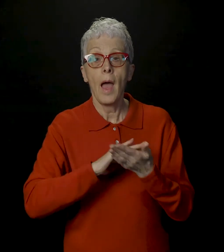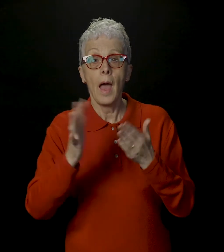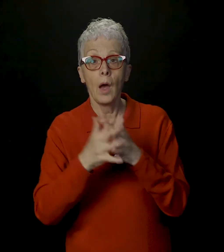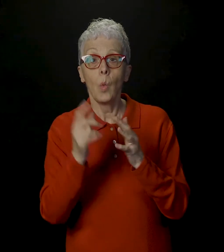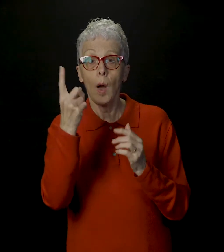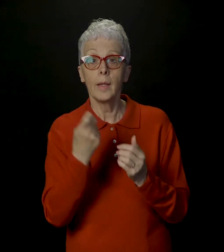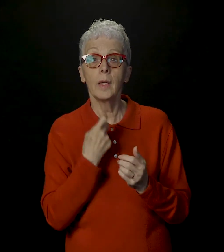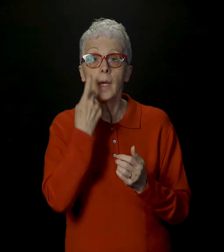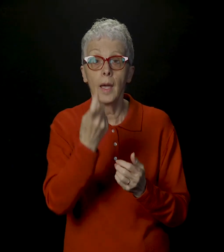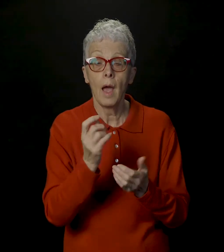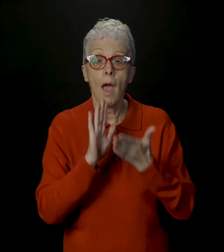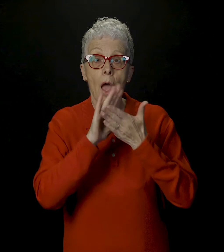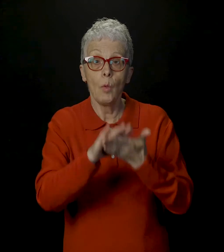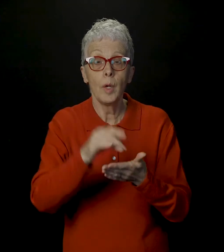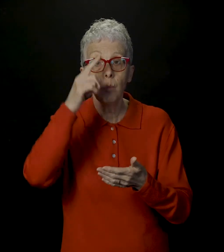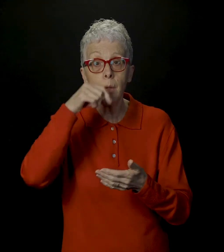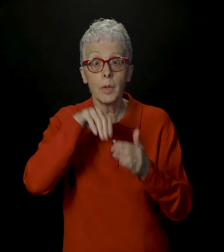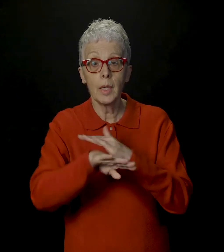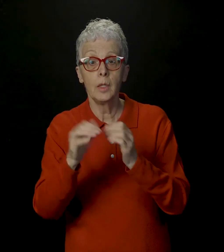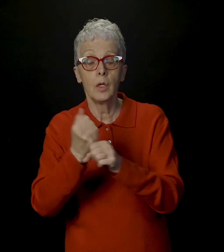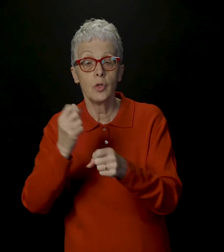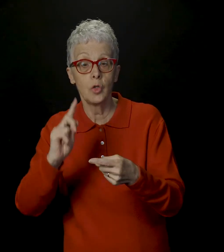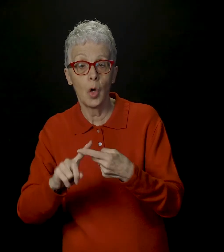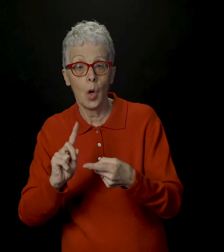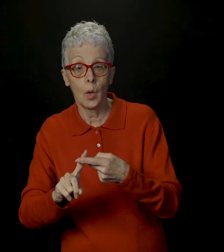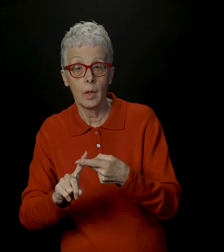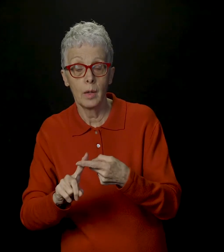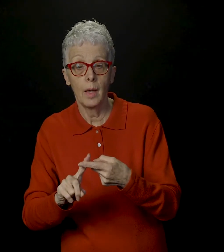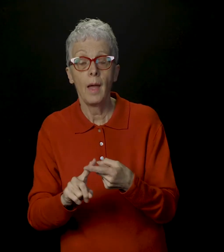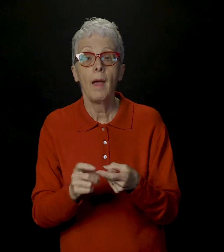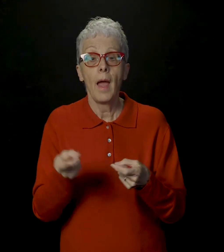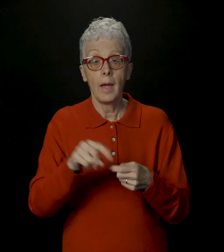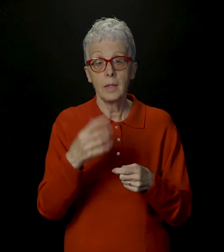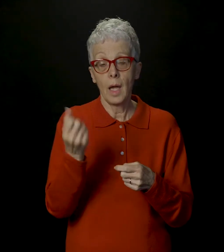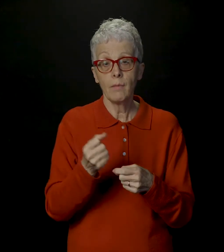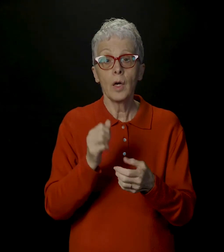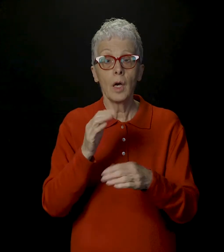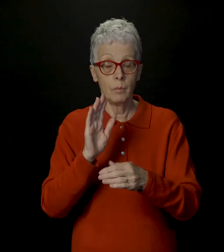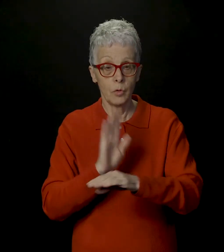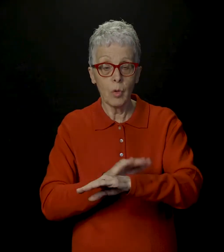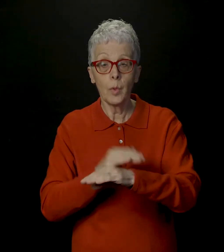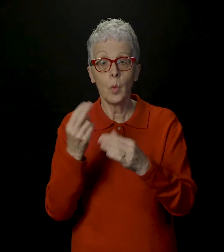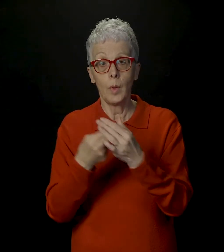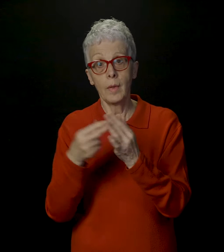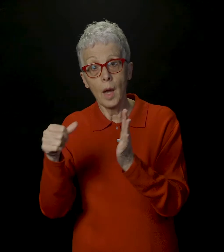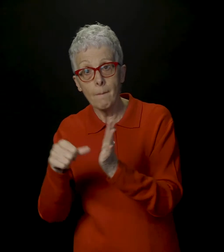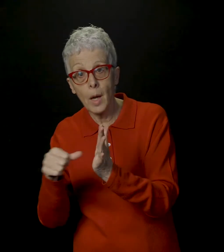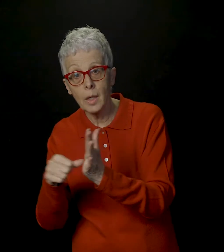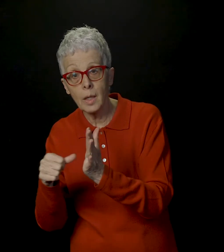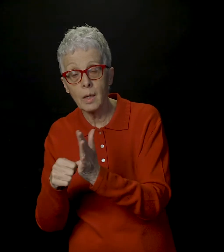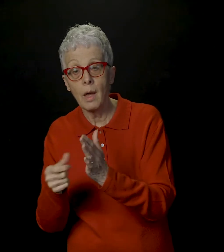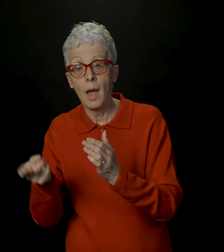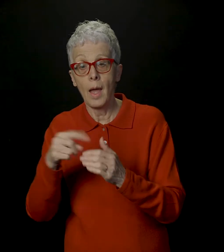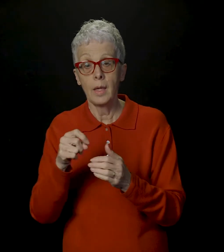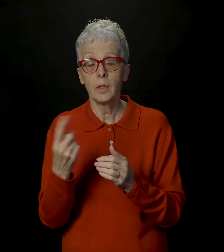The needs of Geelong In the context of COVID You know, considering the Both the social and the economic Impacts of COVID on the community You were